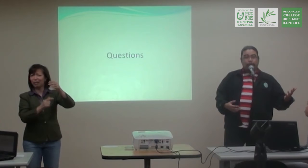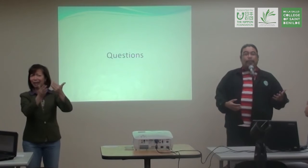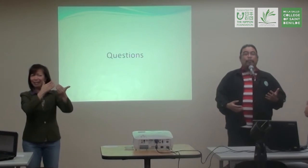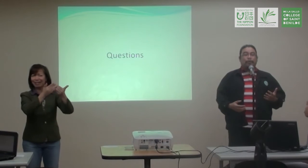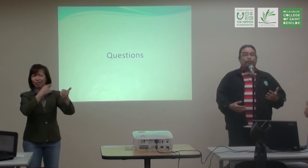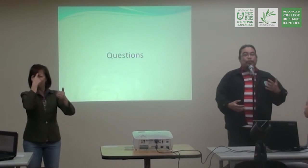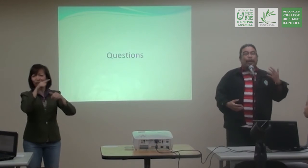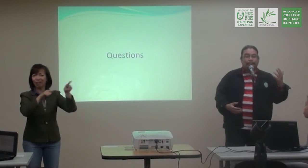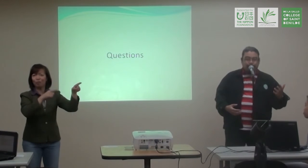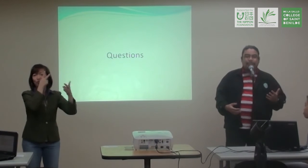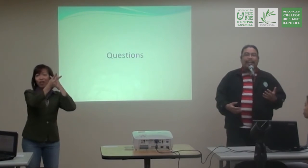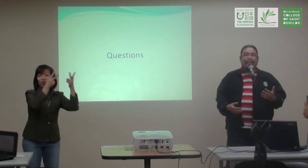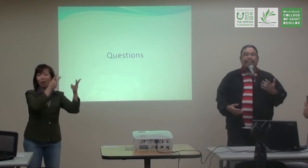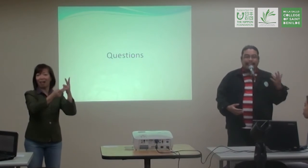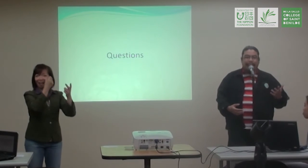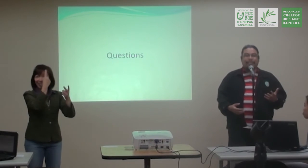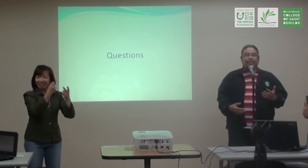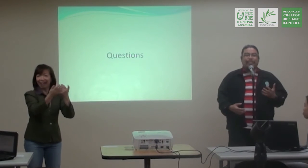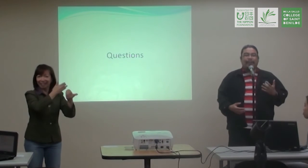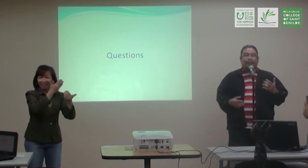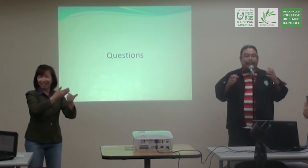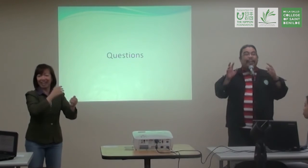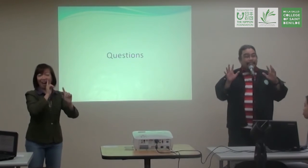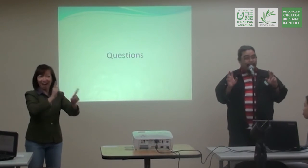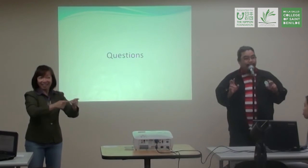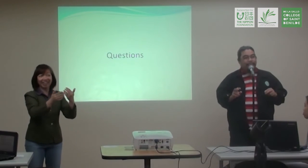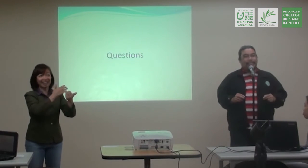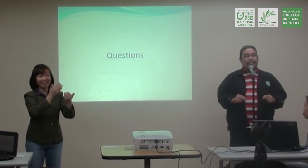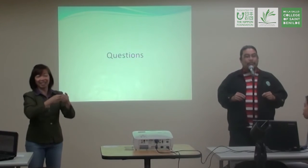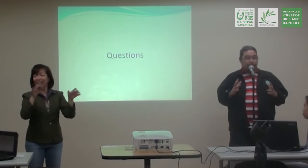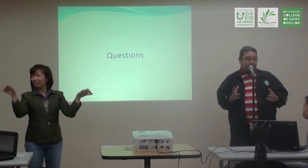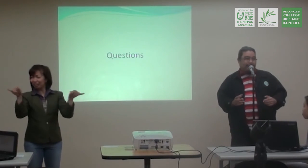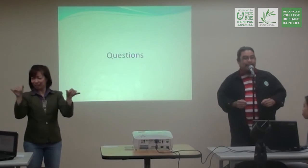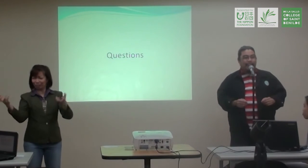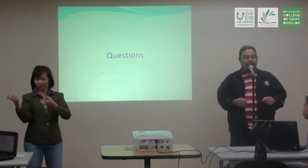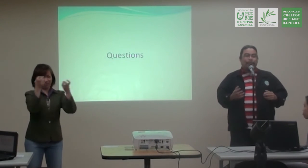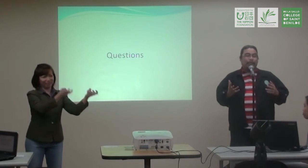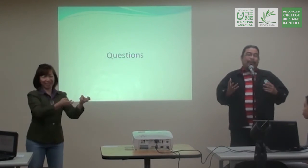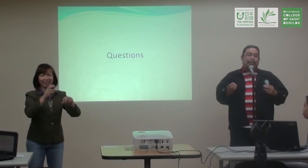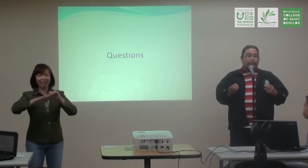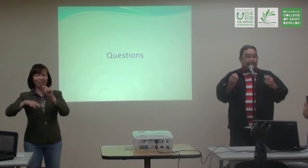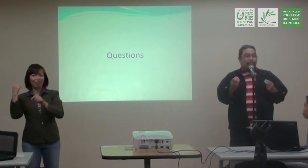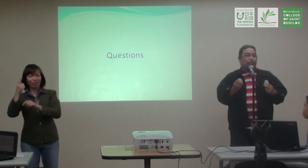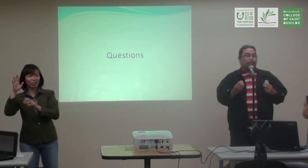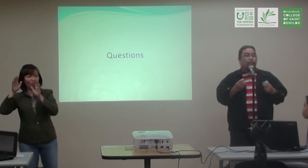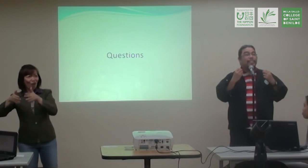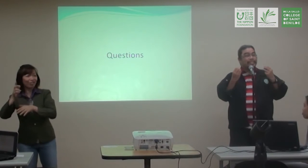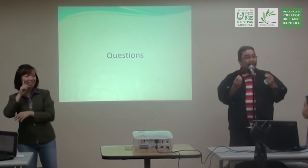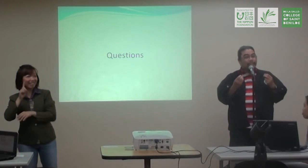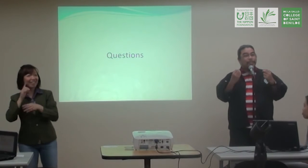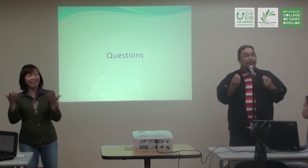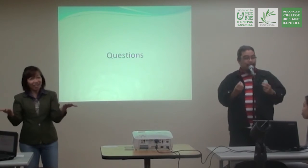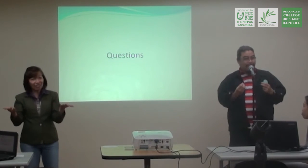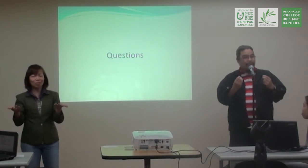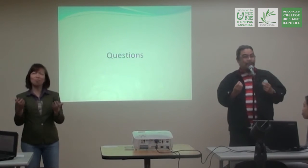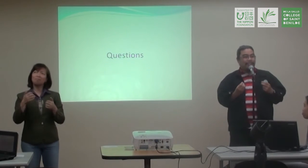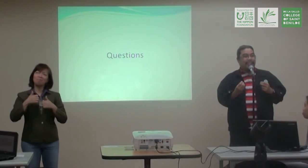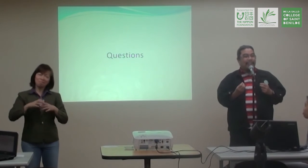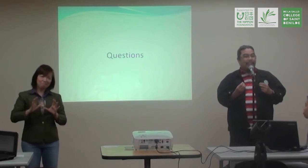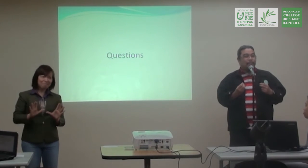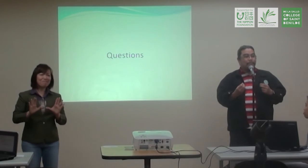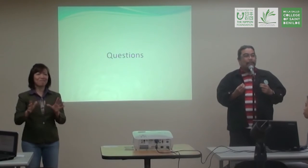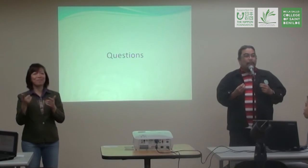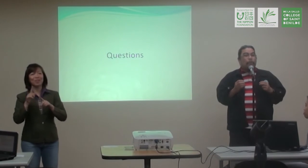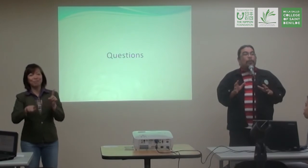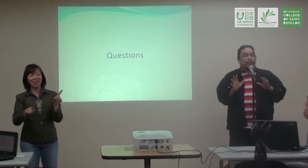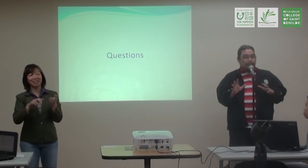be easier for them also to understand and answer in our entrance exam here in the college. So, well, it's nice to do that,